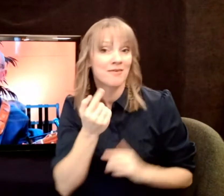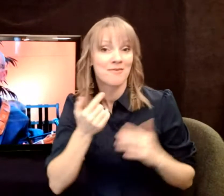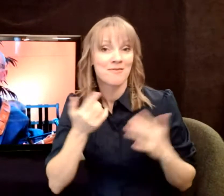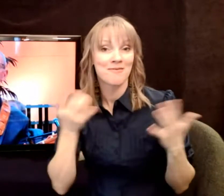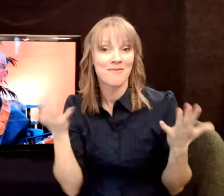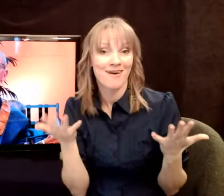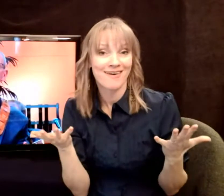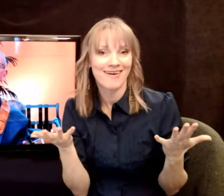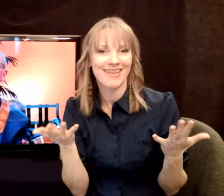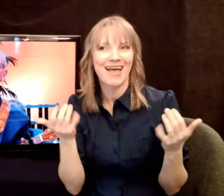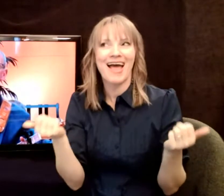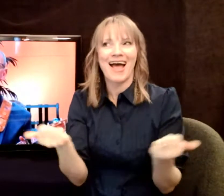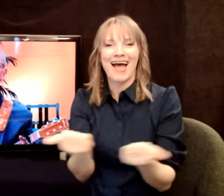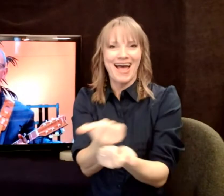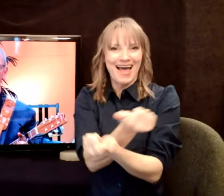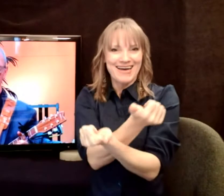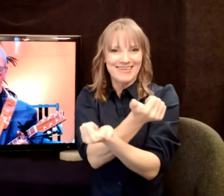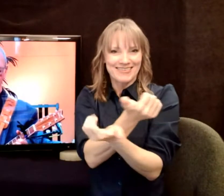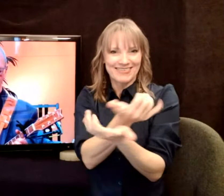everything is holy now.